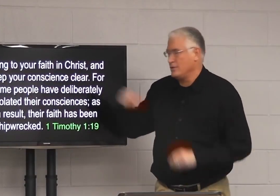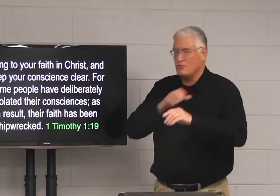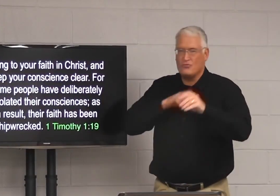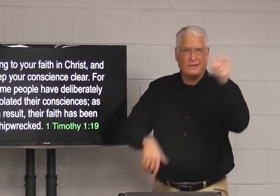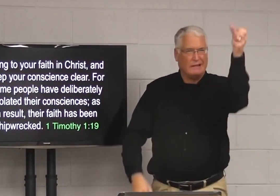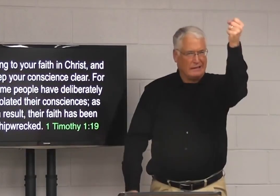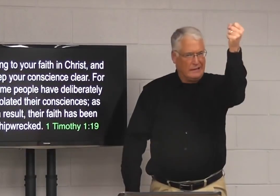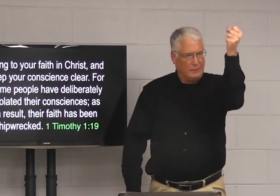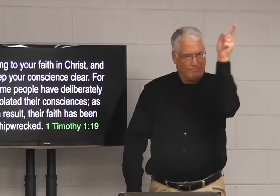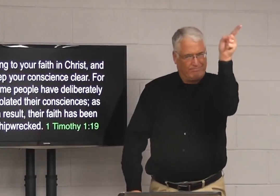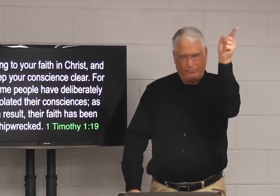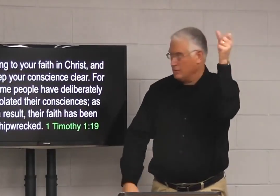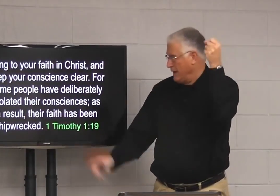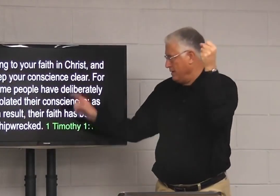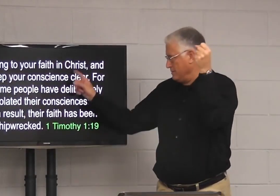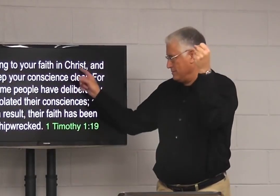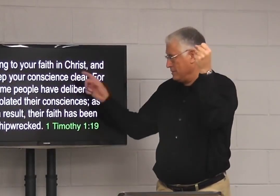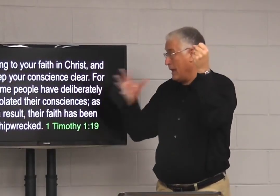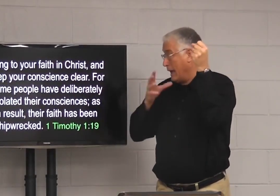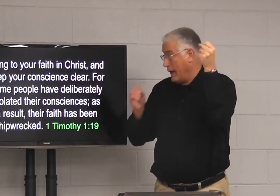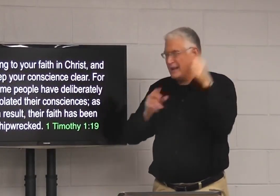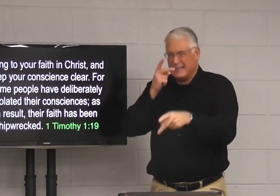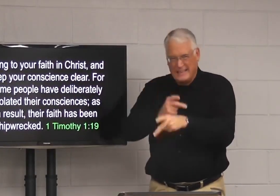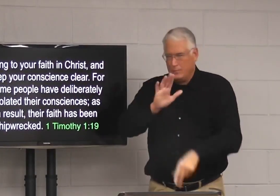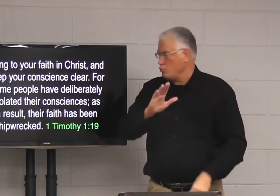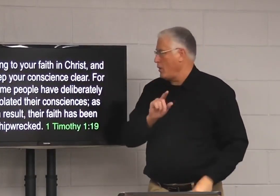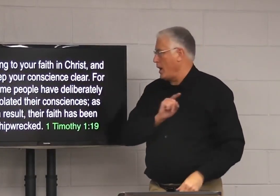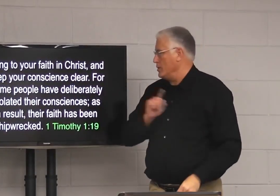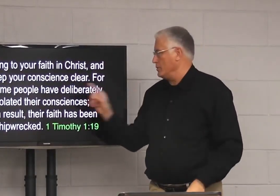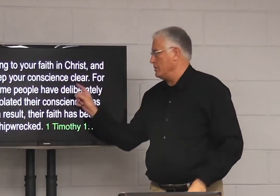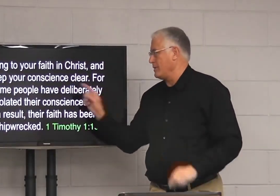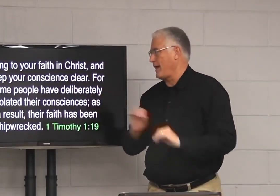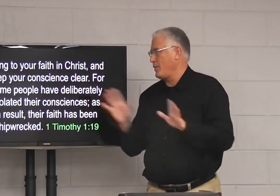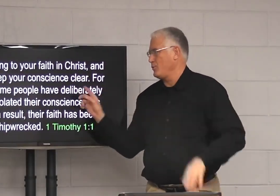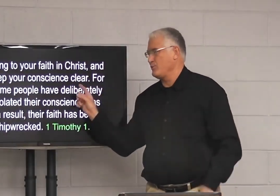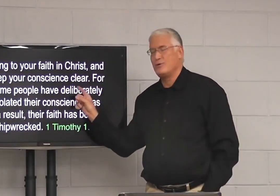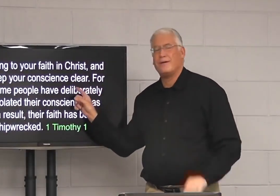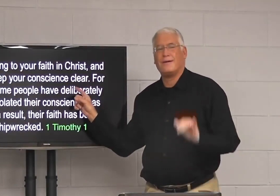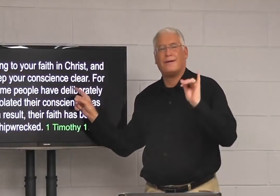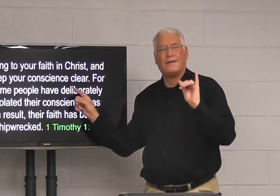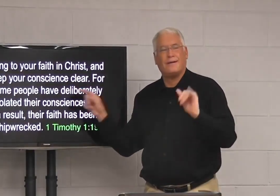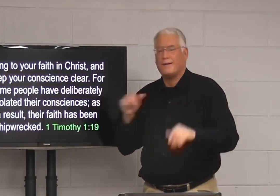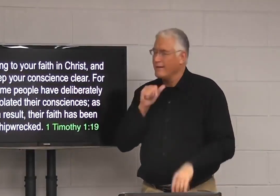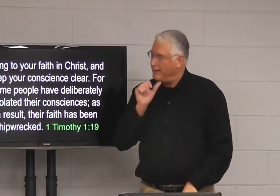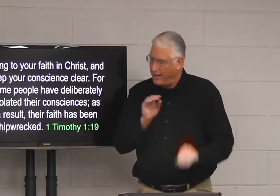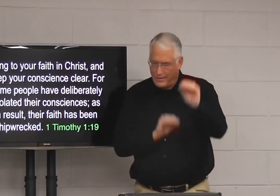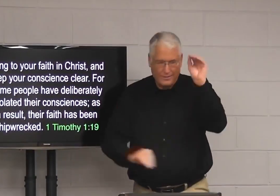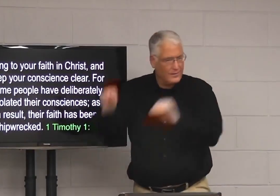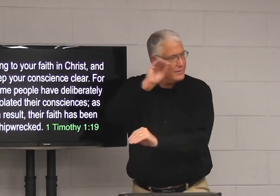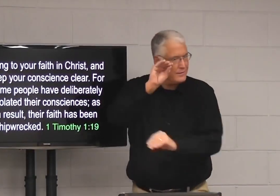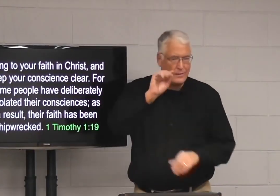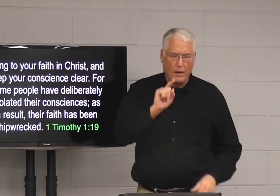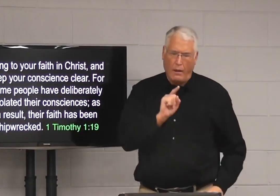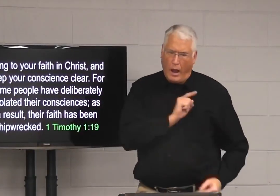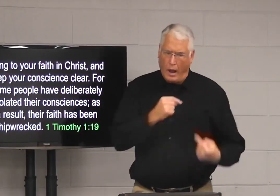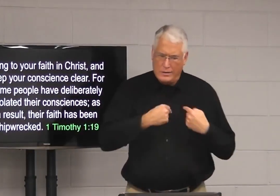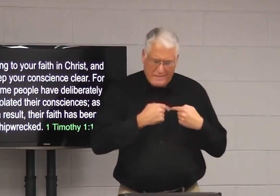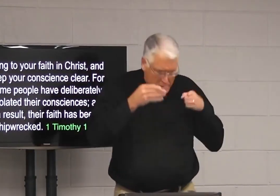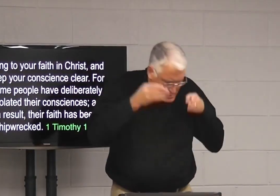to your faith in Christ and keep your conscience clear. It's not the other way,